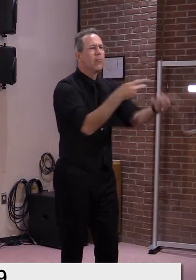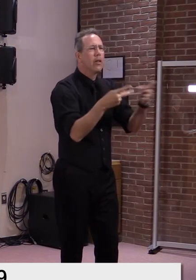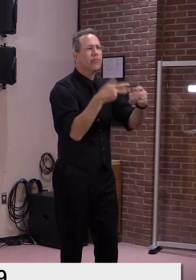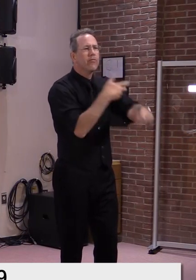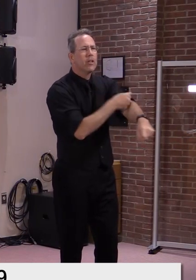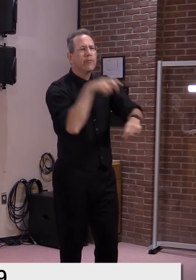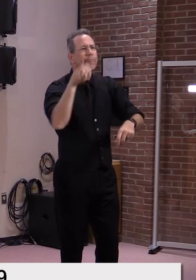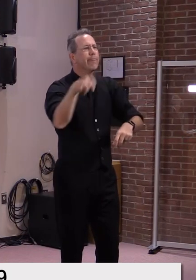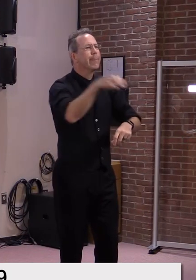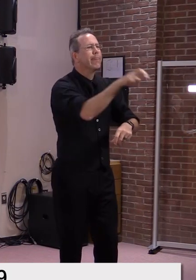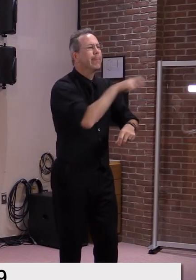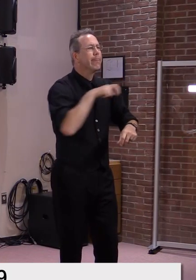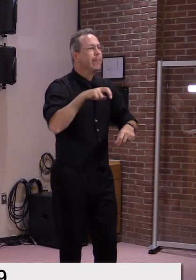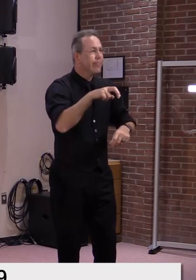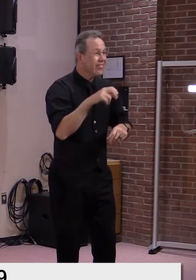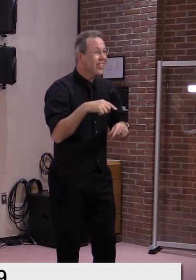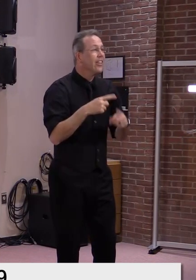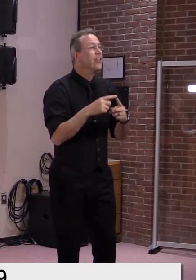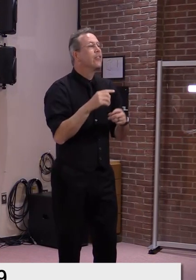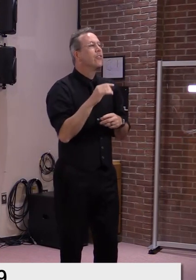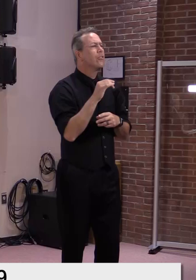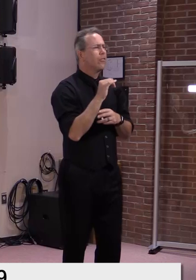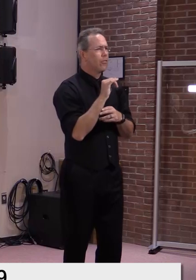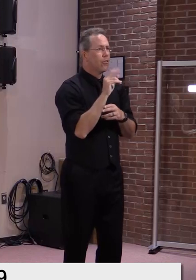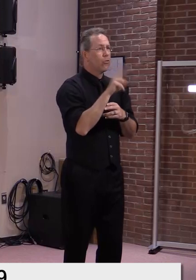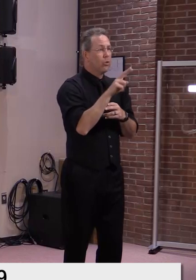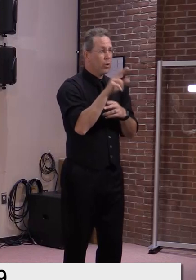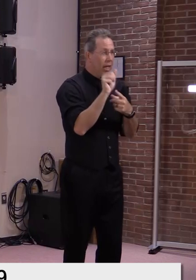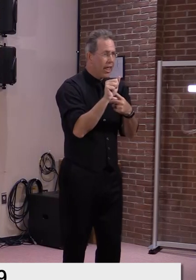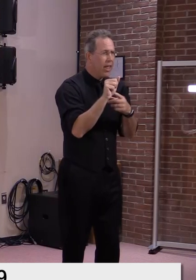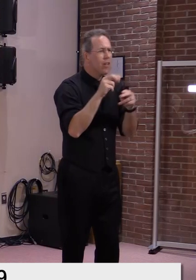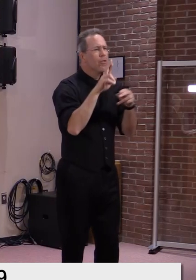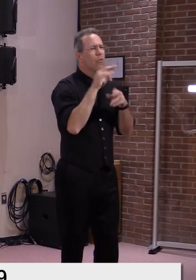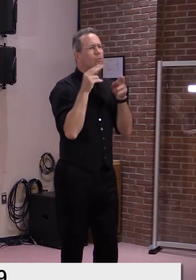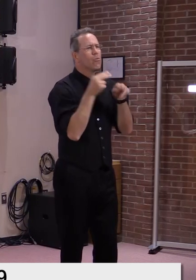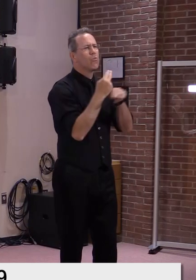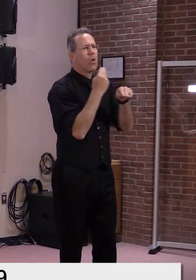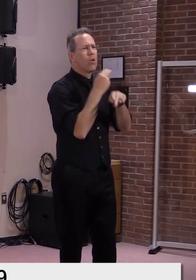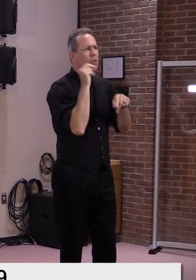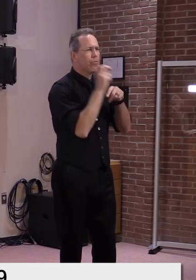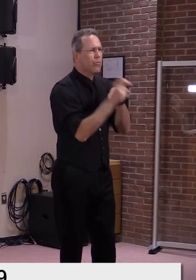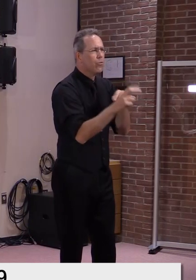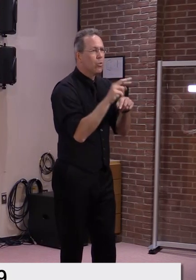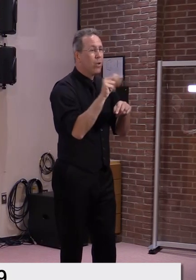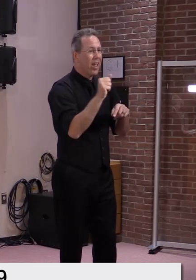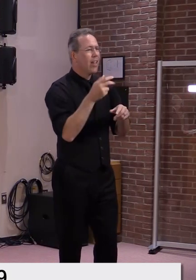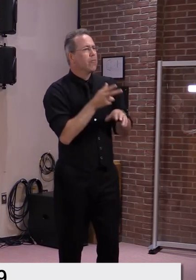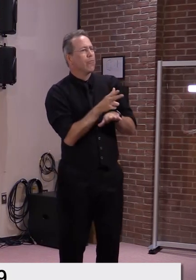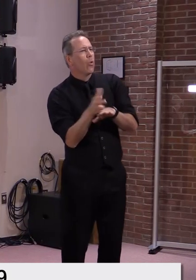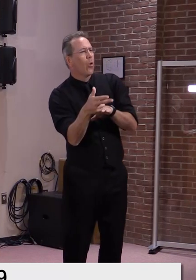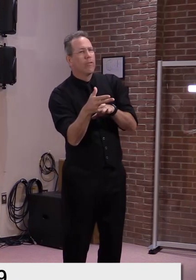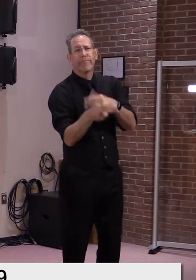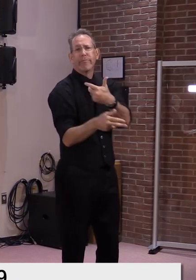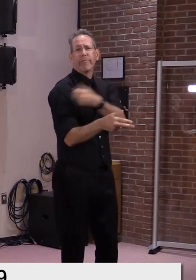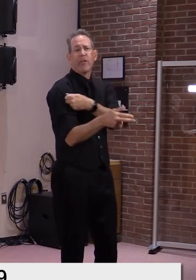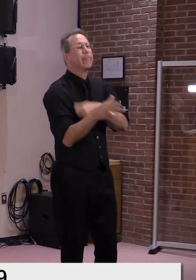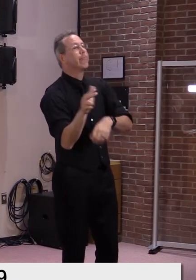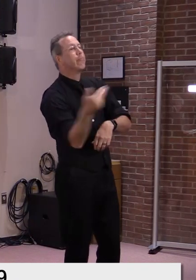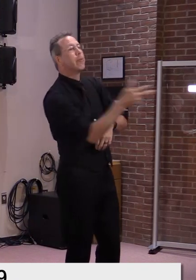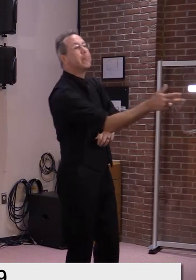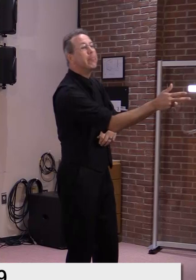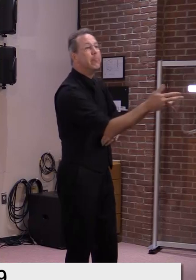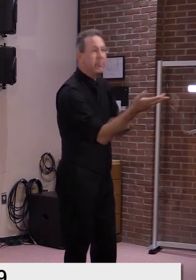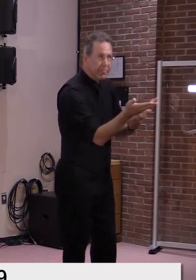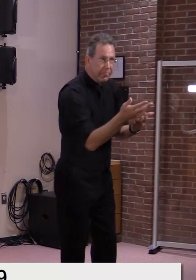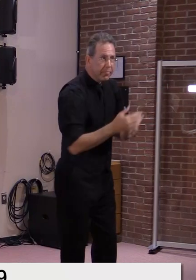at Higher Ground in South Burlington and the Jazz Fest in Burlington. I'll announce the details for these events